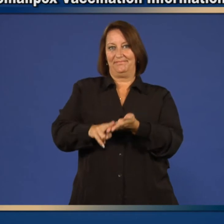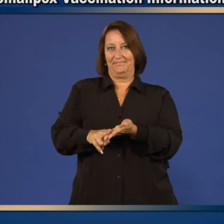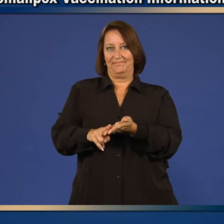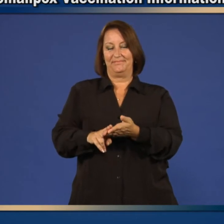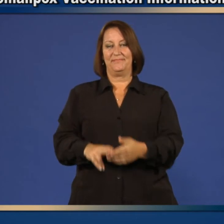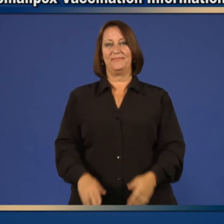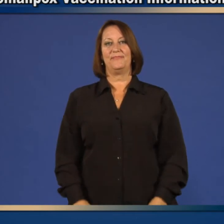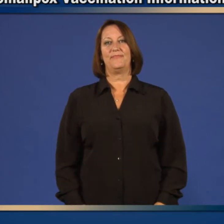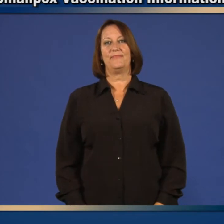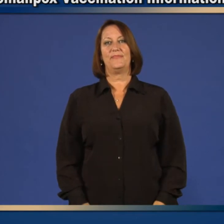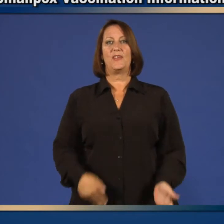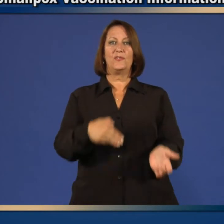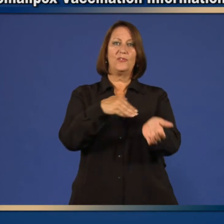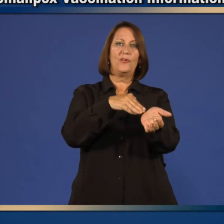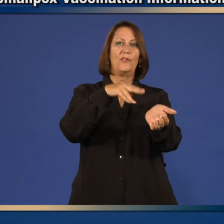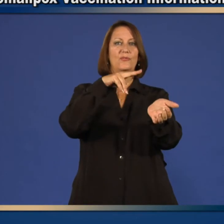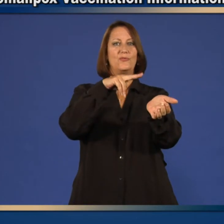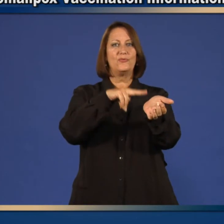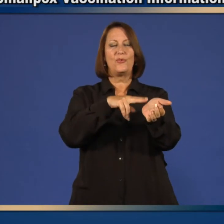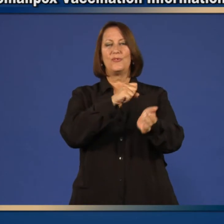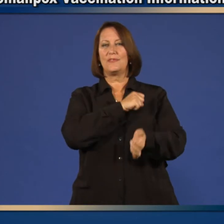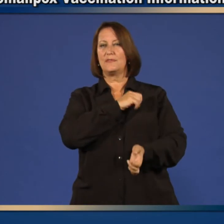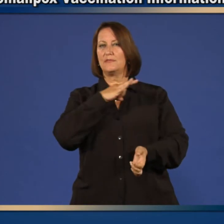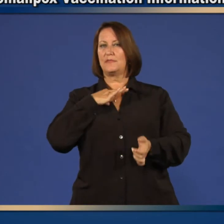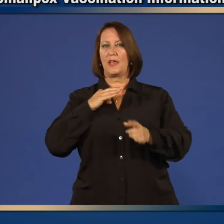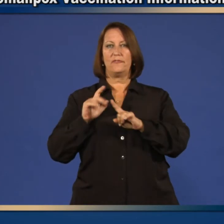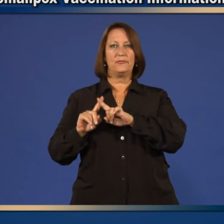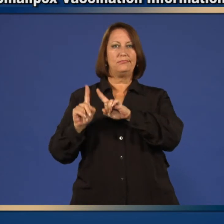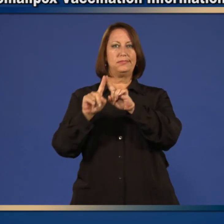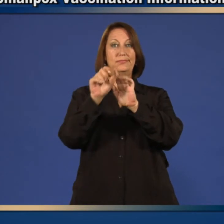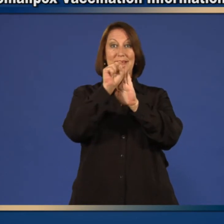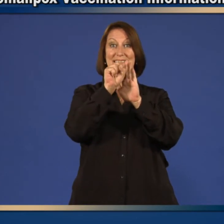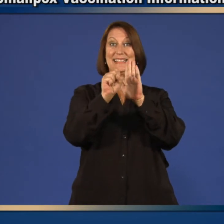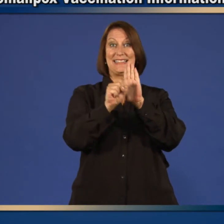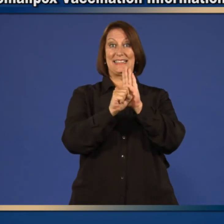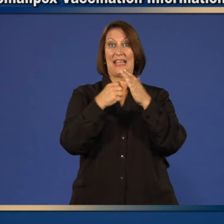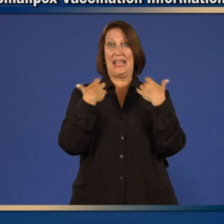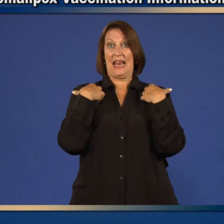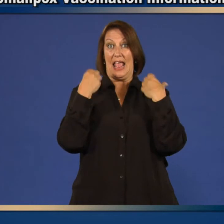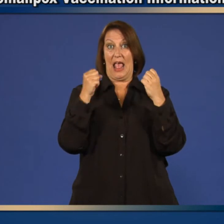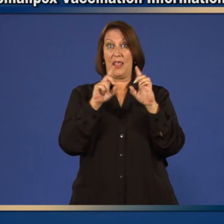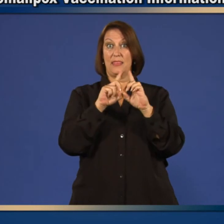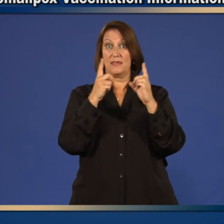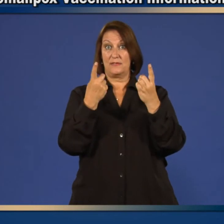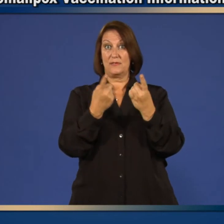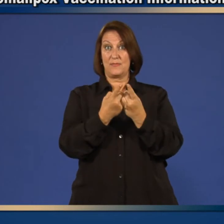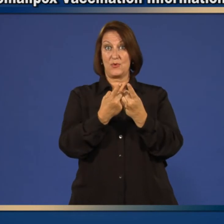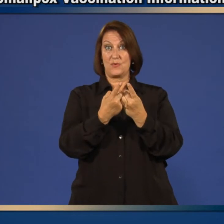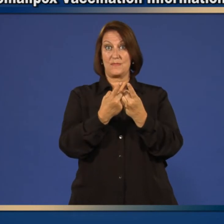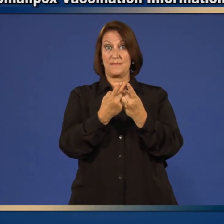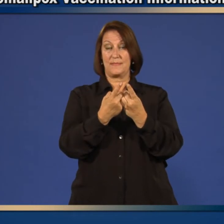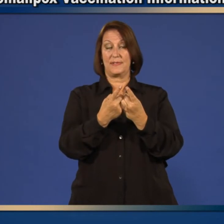Healthcare providers and staff from state health departments, see